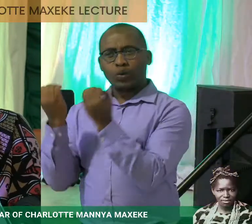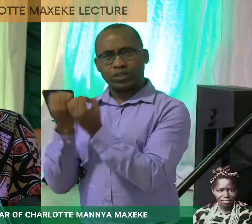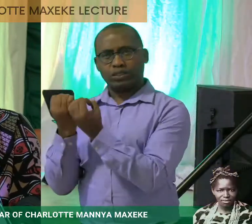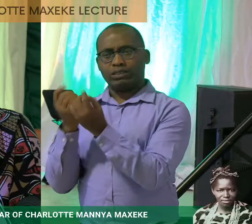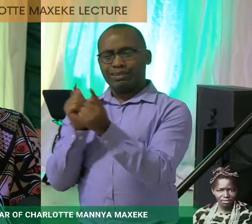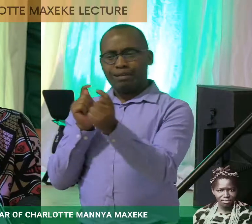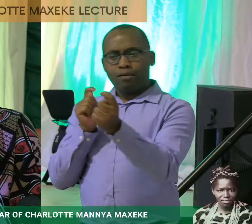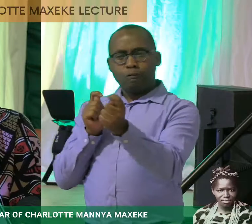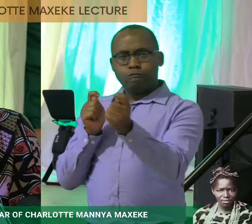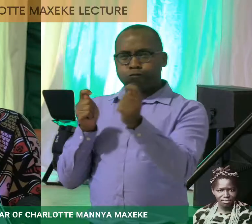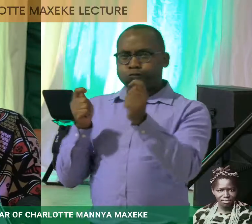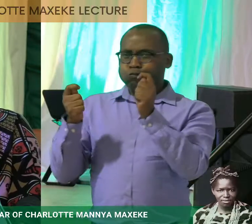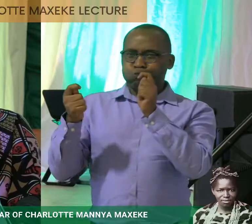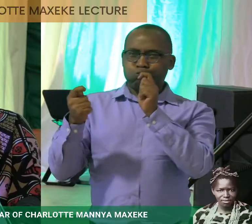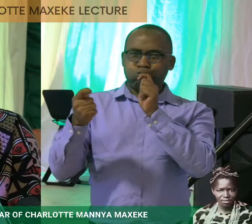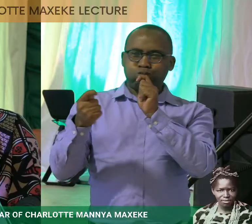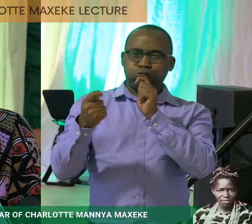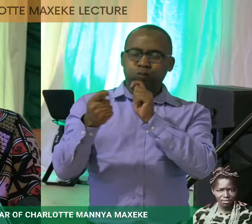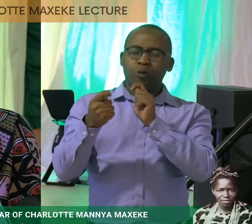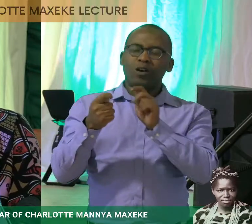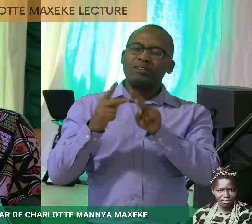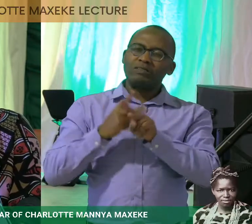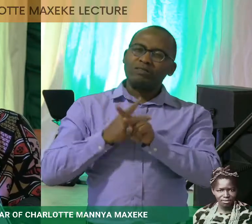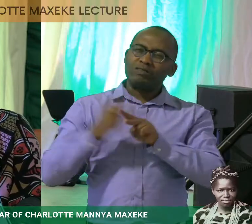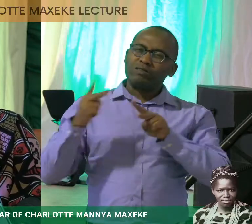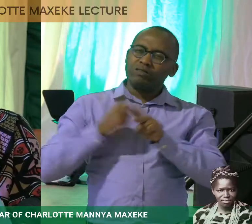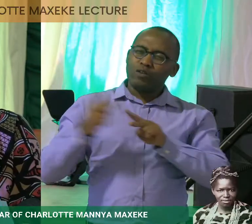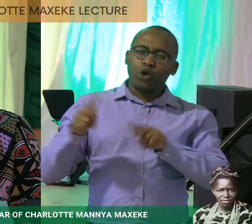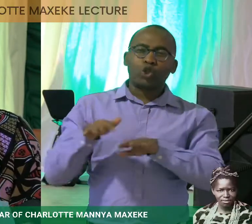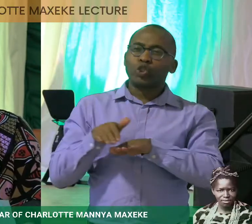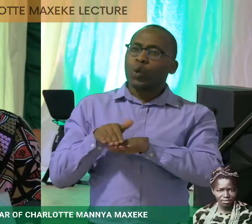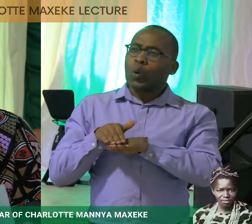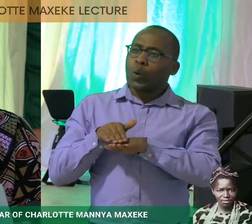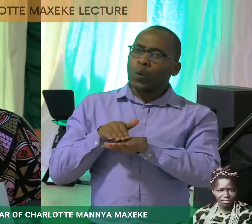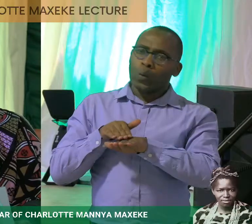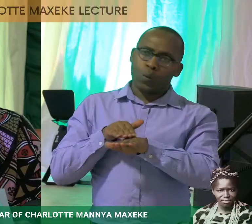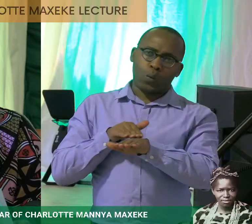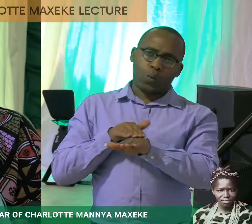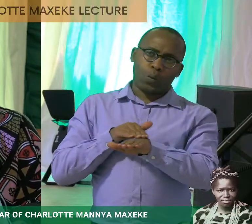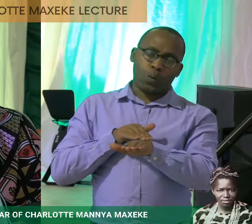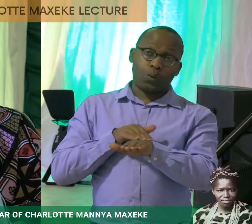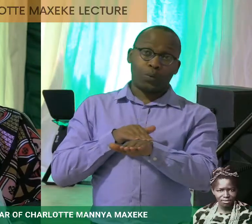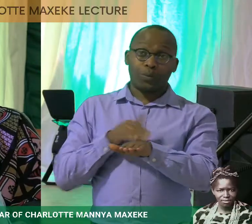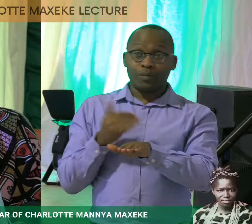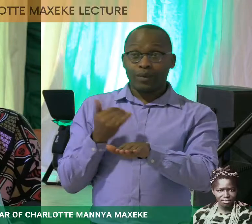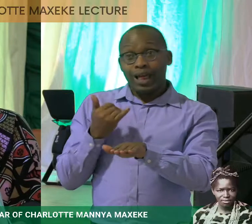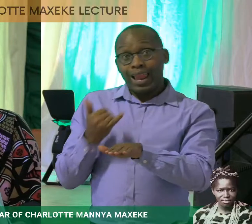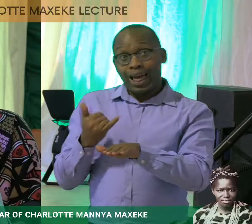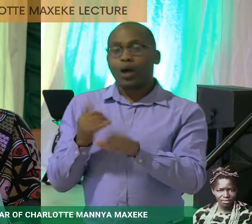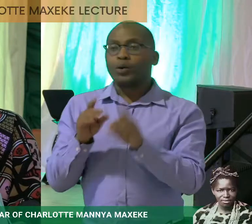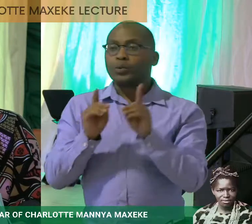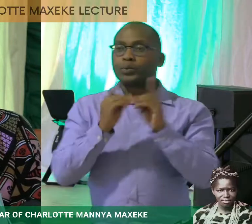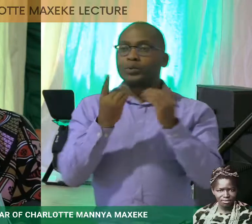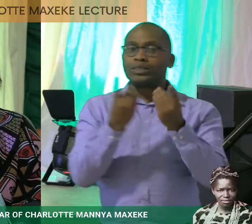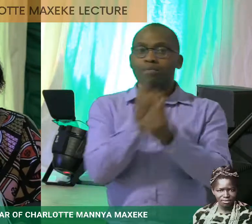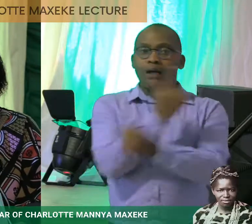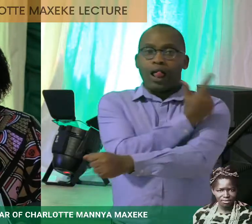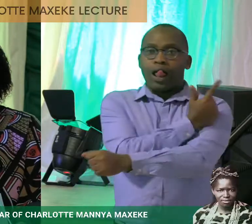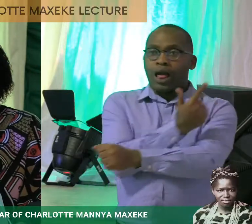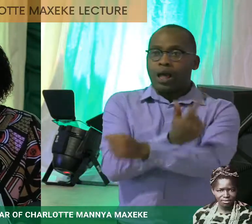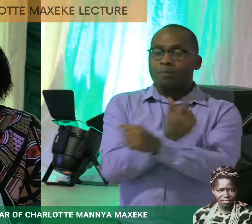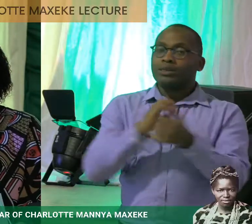lolovane. Kungenxa yoku ke abahlobo bethu kwisebe lezabasebenzi beyila inkqubo